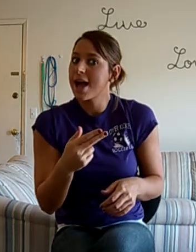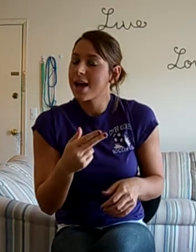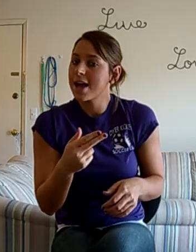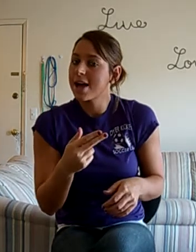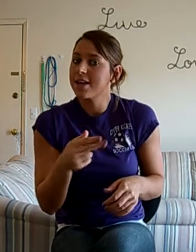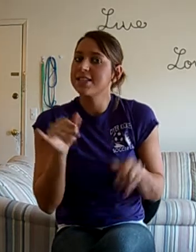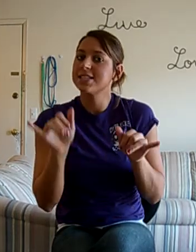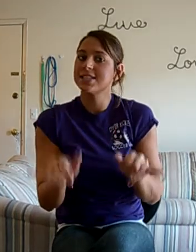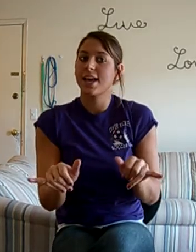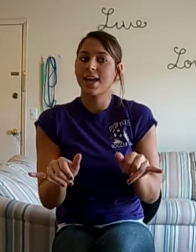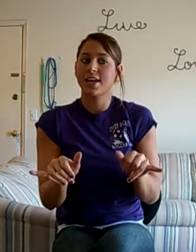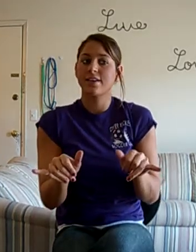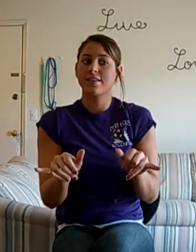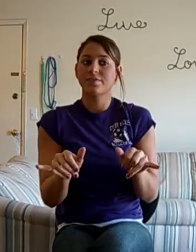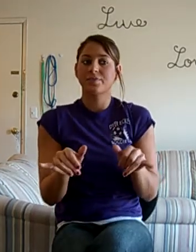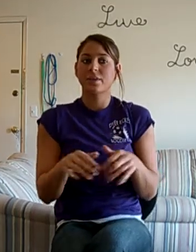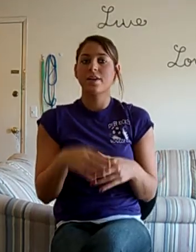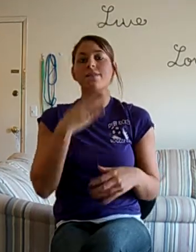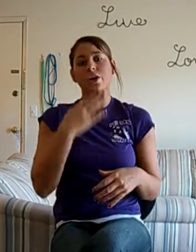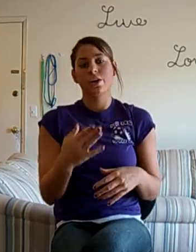Stay. Very good.